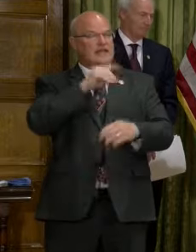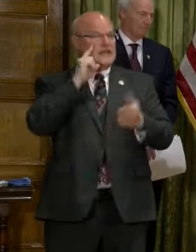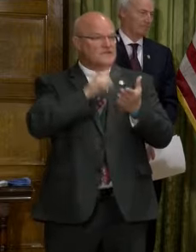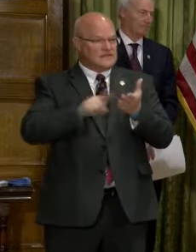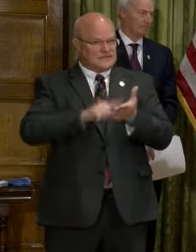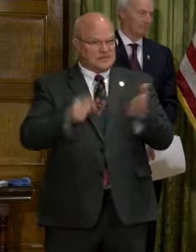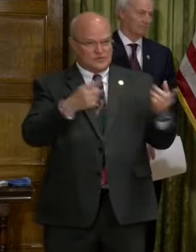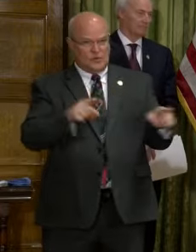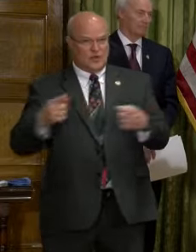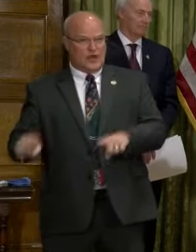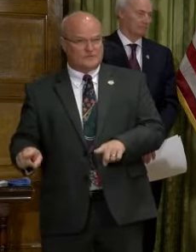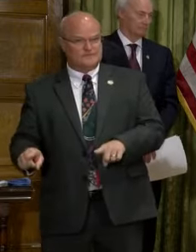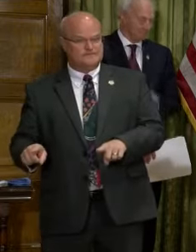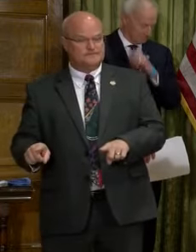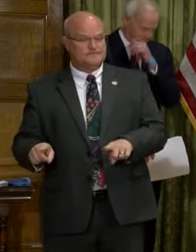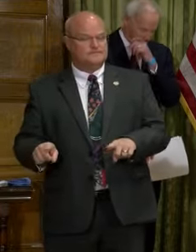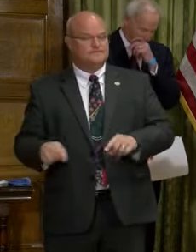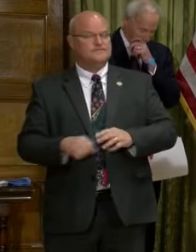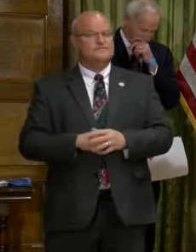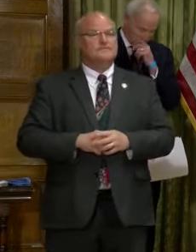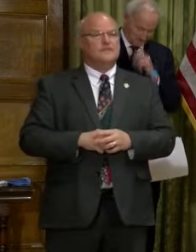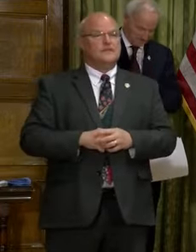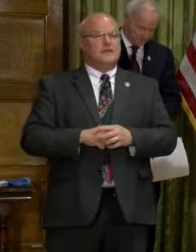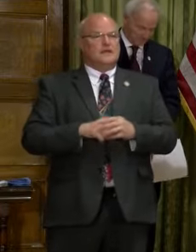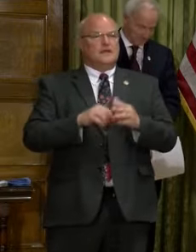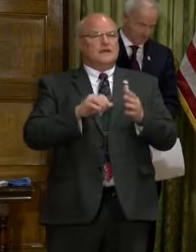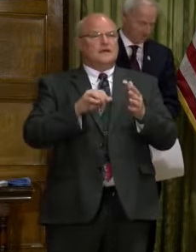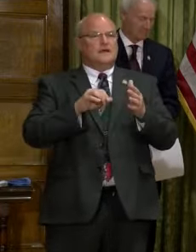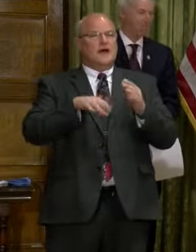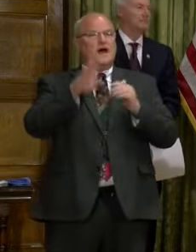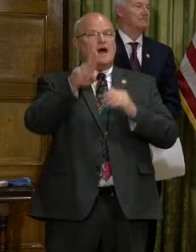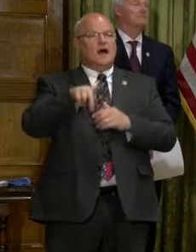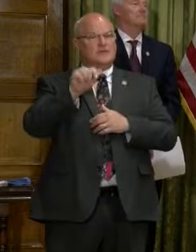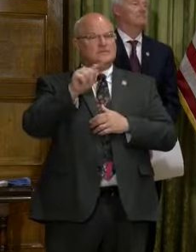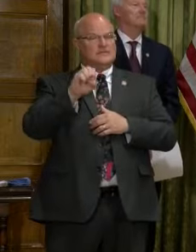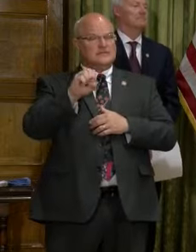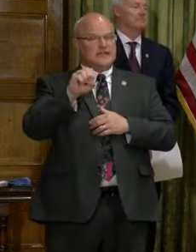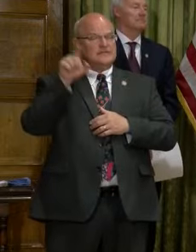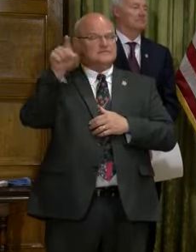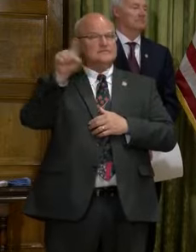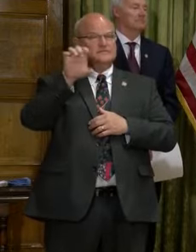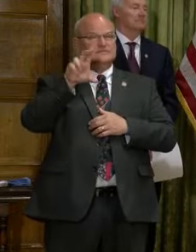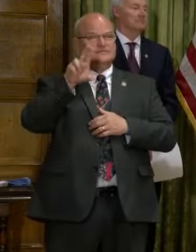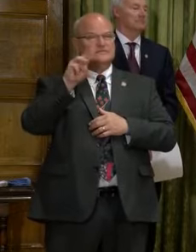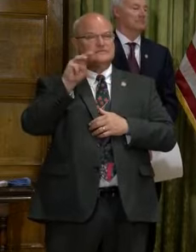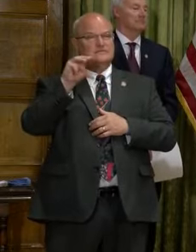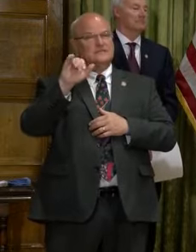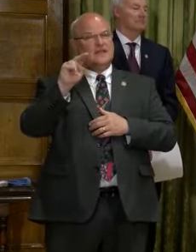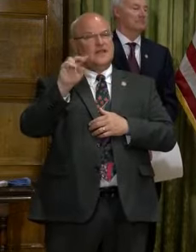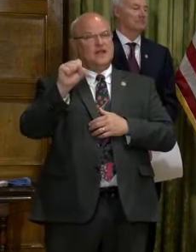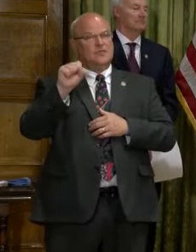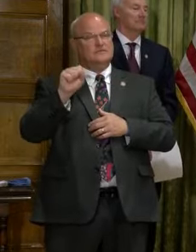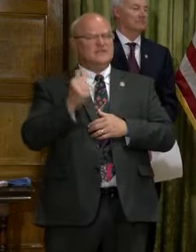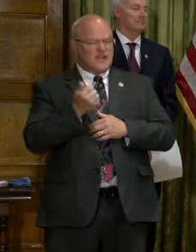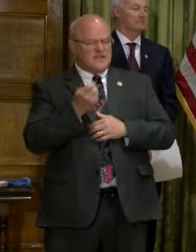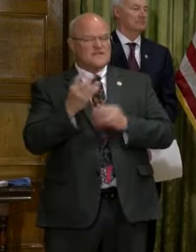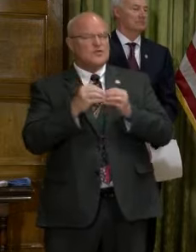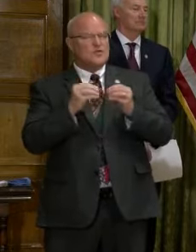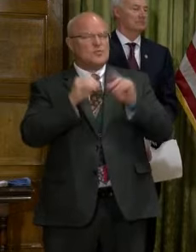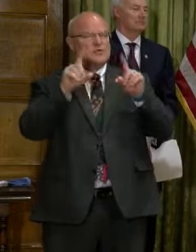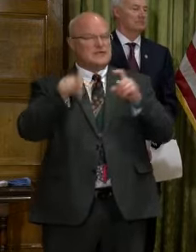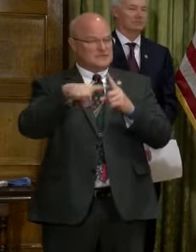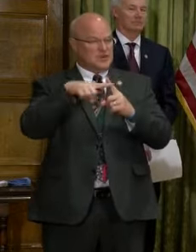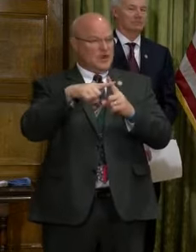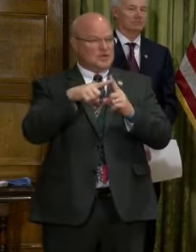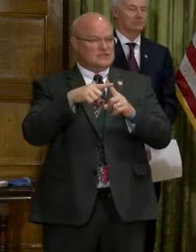investigations going on. The update on the Cummins unit, we did have a few more test